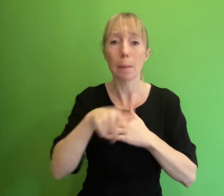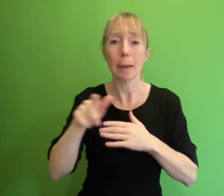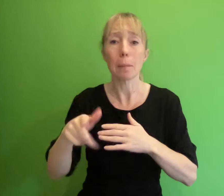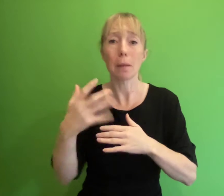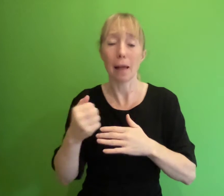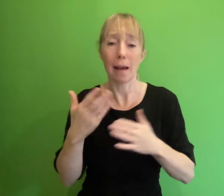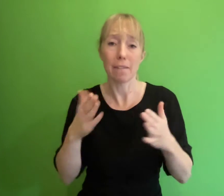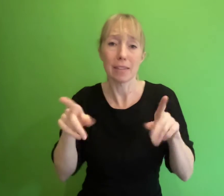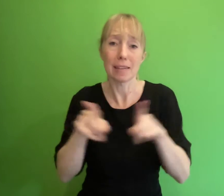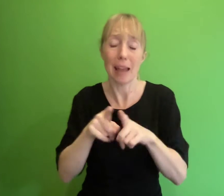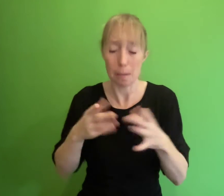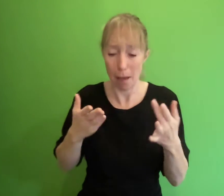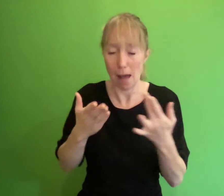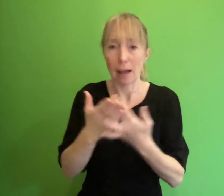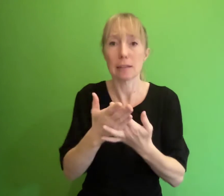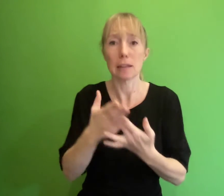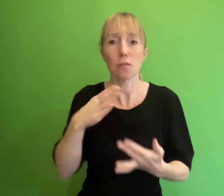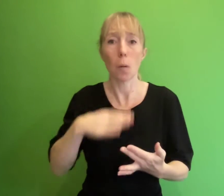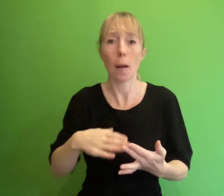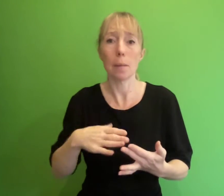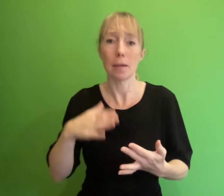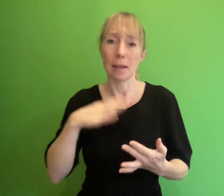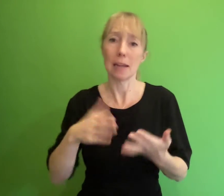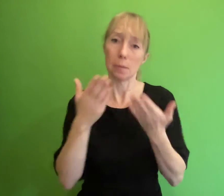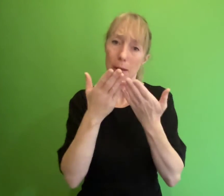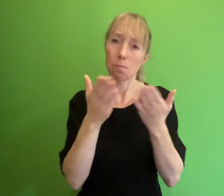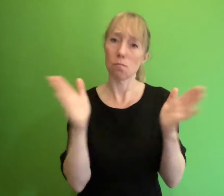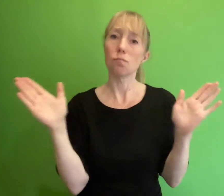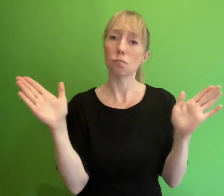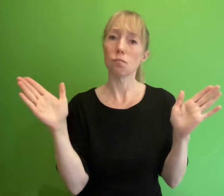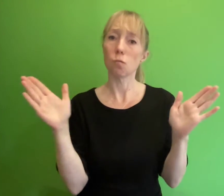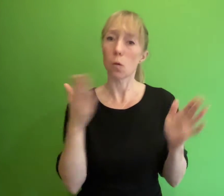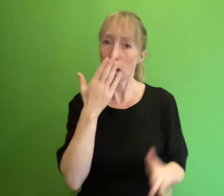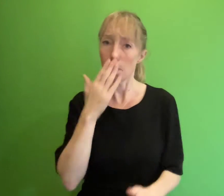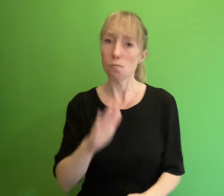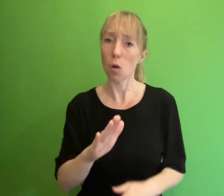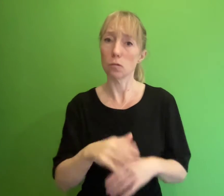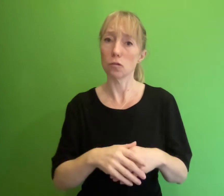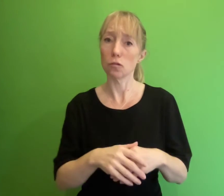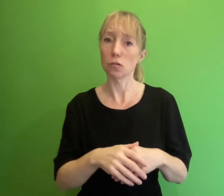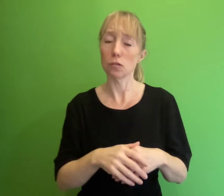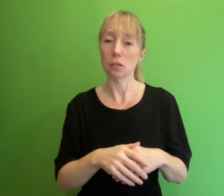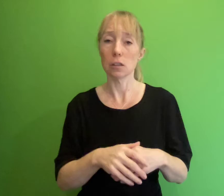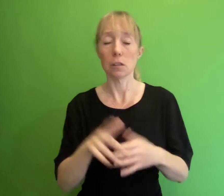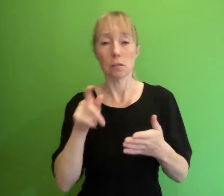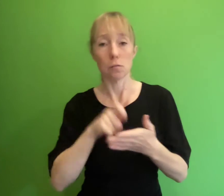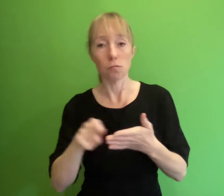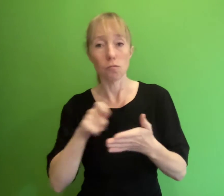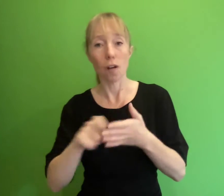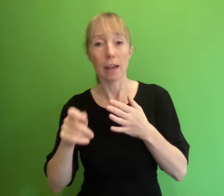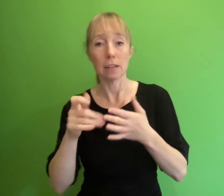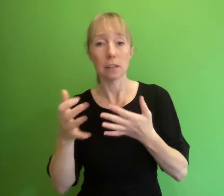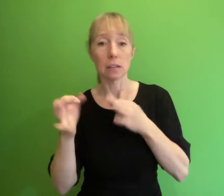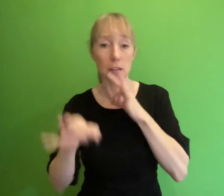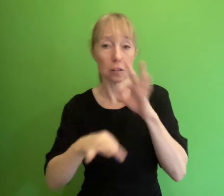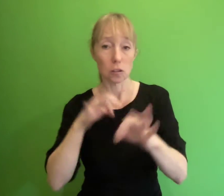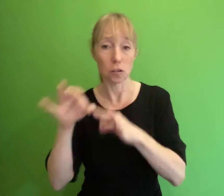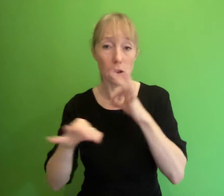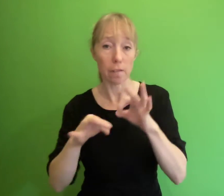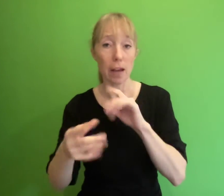requirements, and there needs to be a much broader approach. Writers Survey Respondent. The survey asked